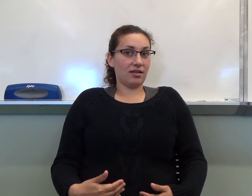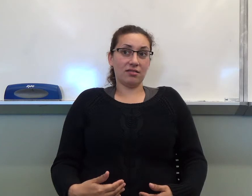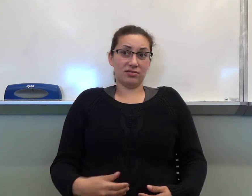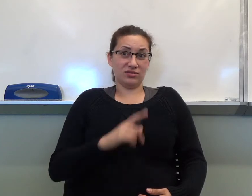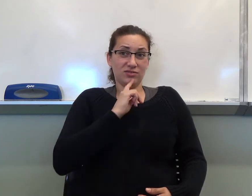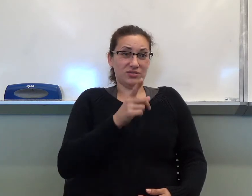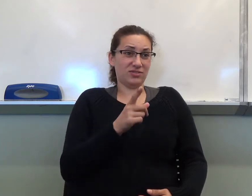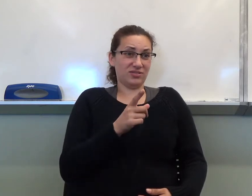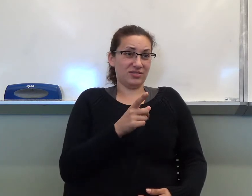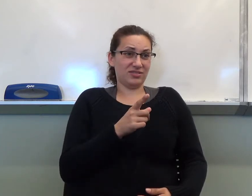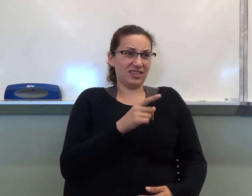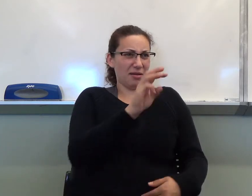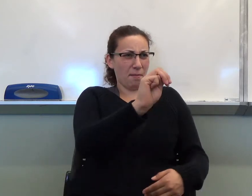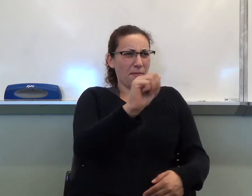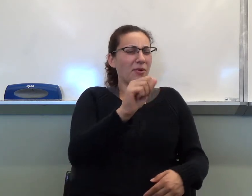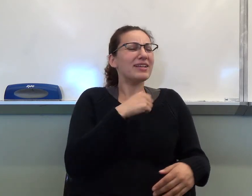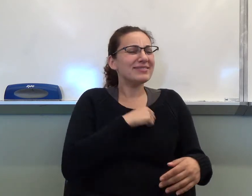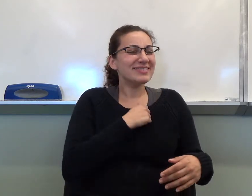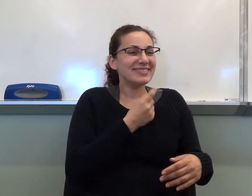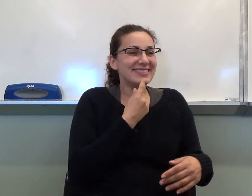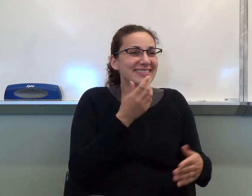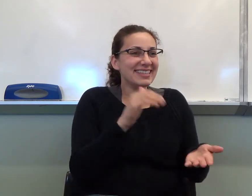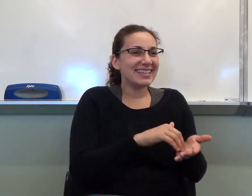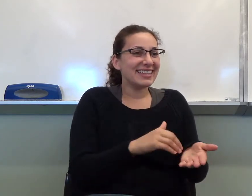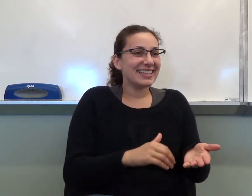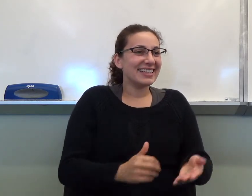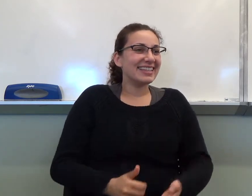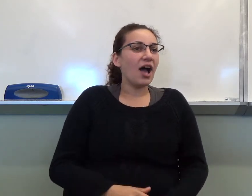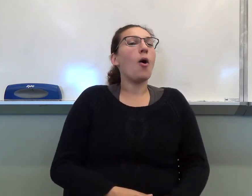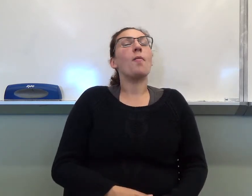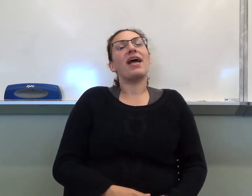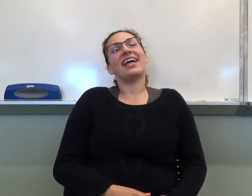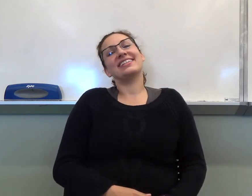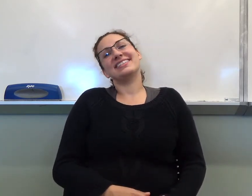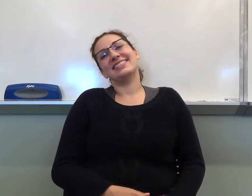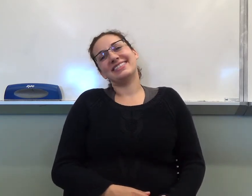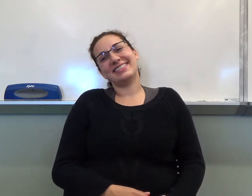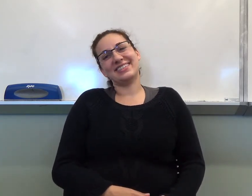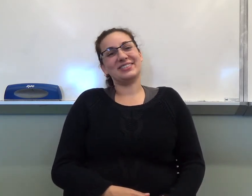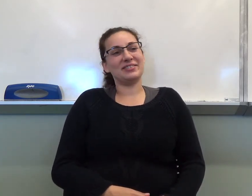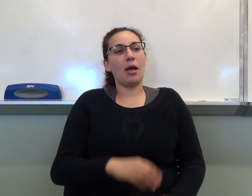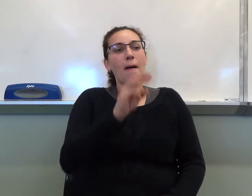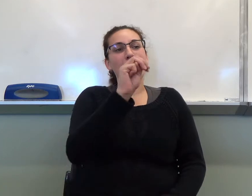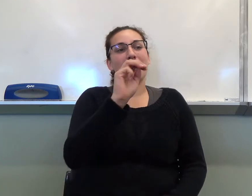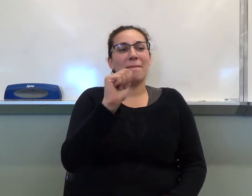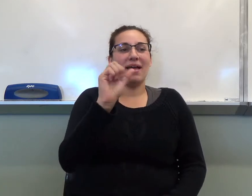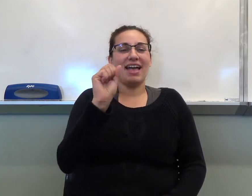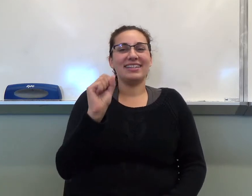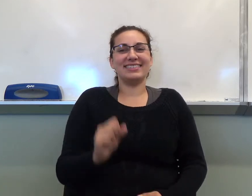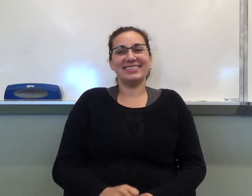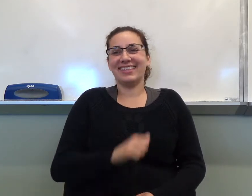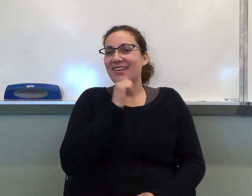Okay, so that's known numbers, they tell us. Then they tell us one more thing. They say, all right, how much of the drug